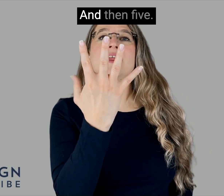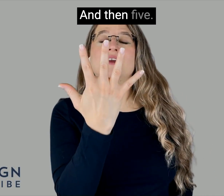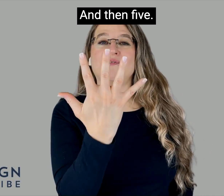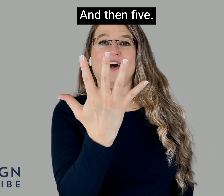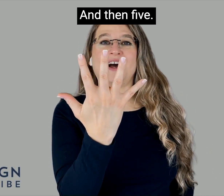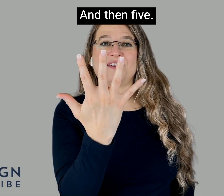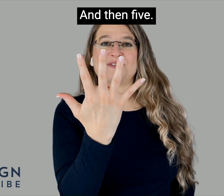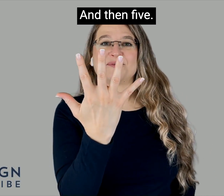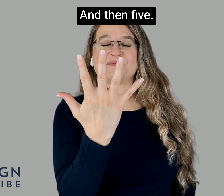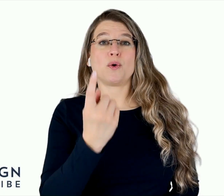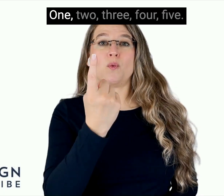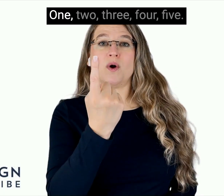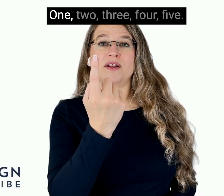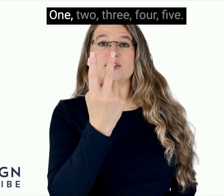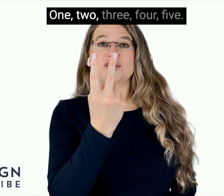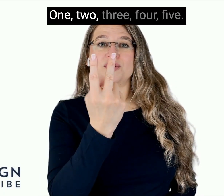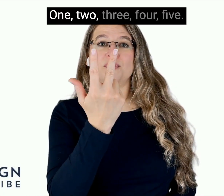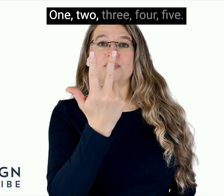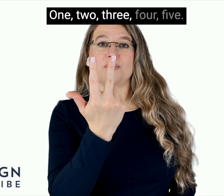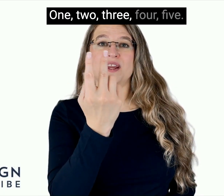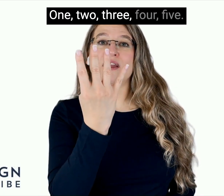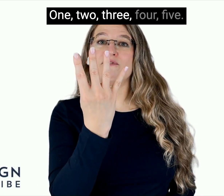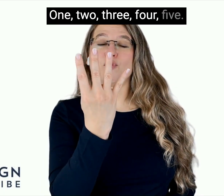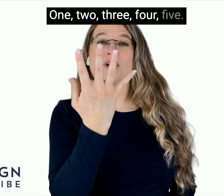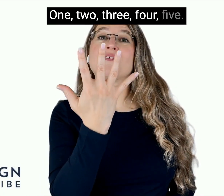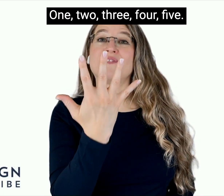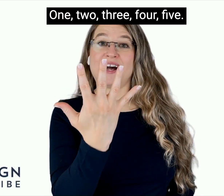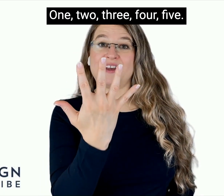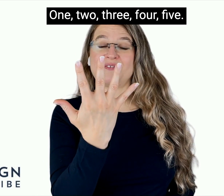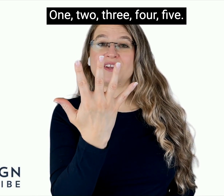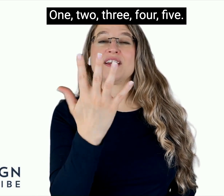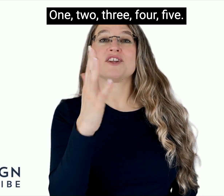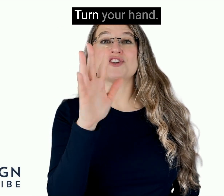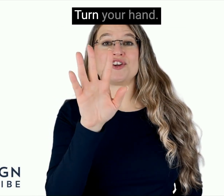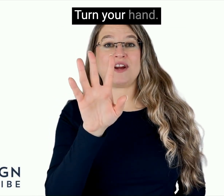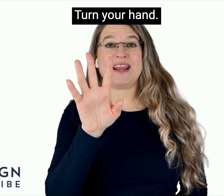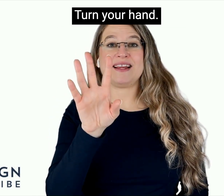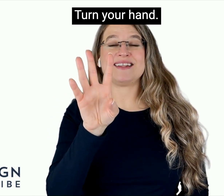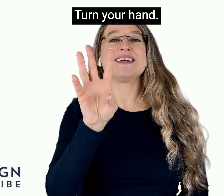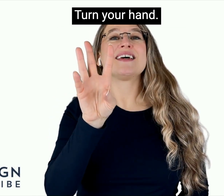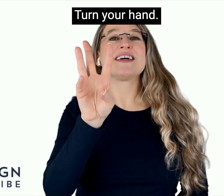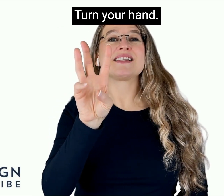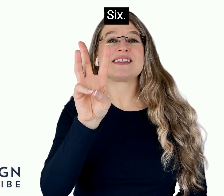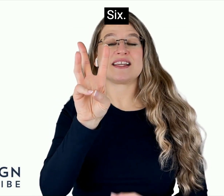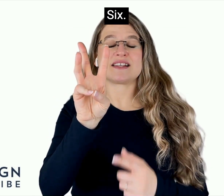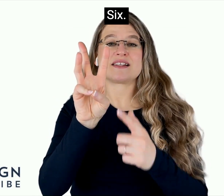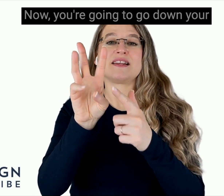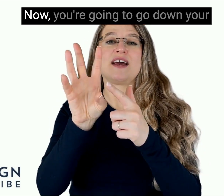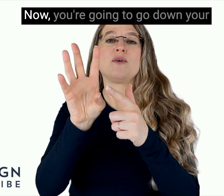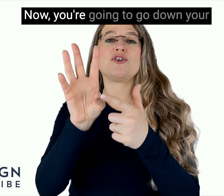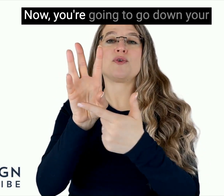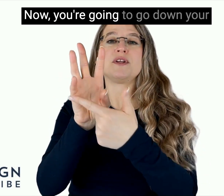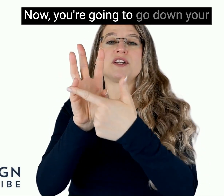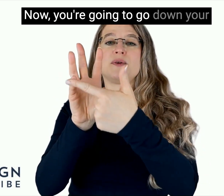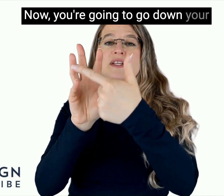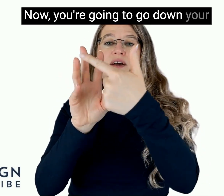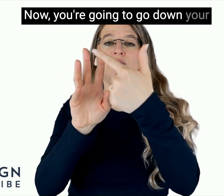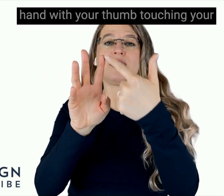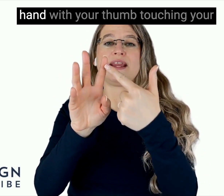then 5. 1, 2, 3, 4, 5. Turn your hand. 6. Now, you're going to go down your hand